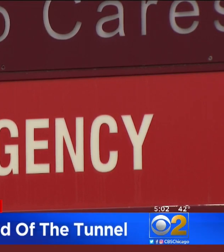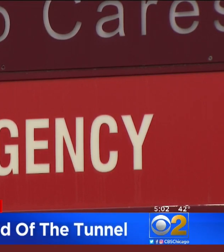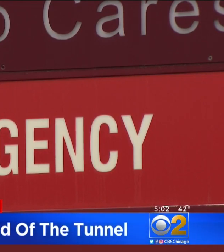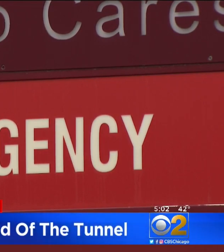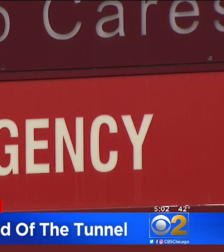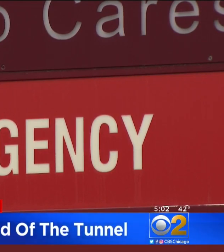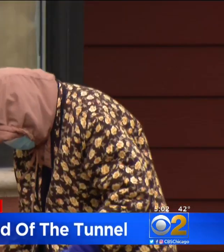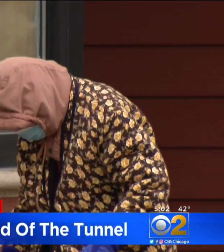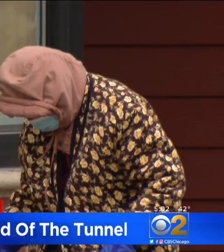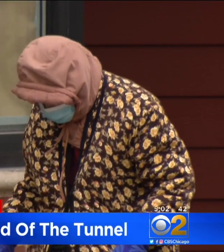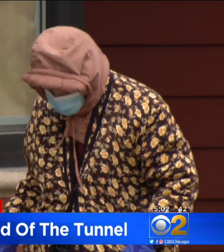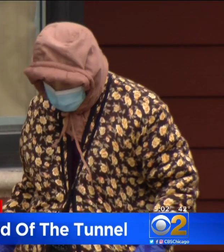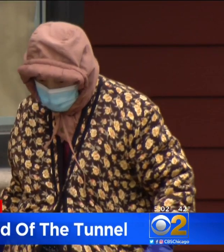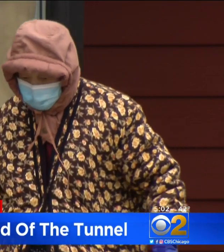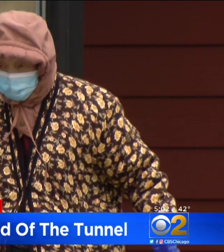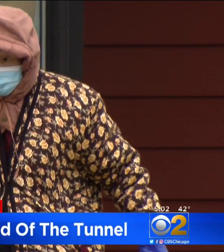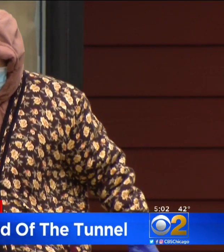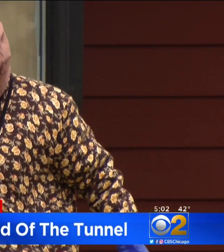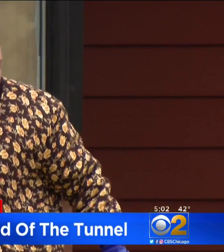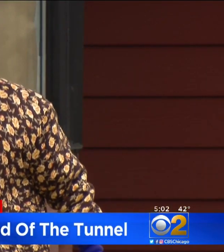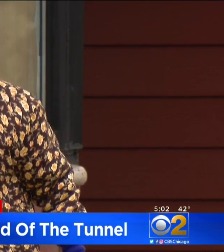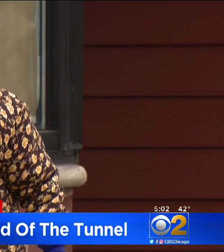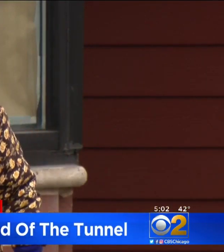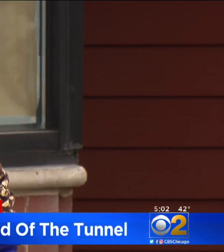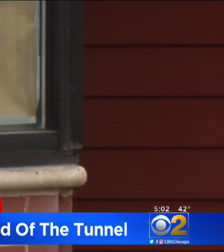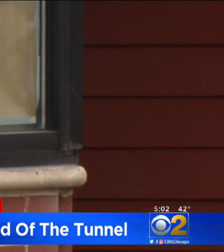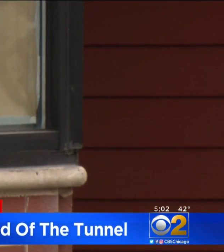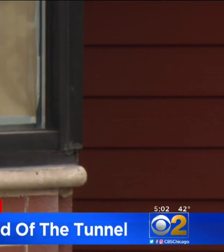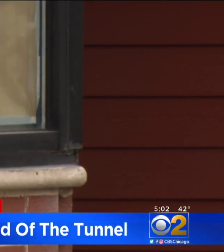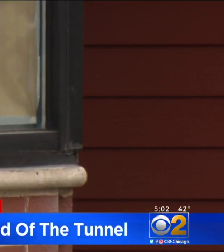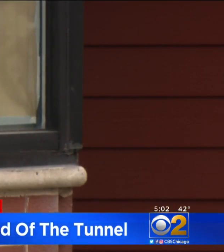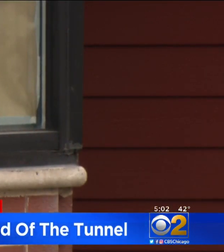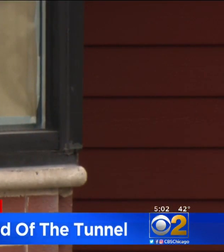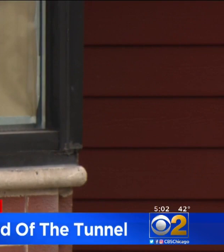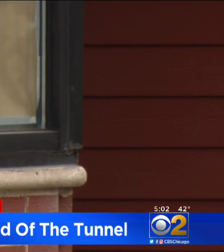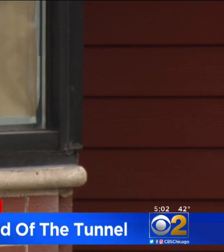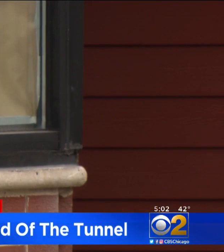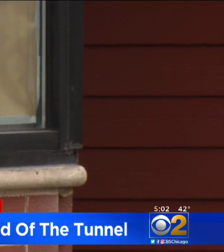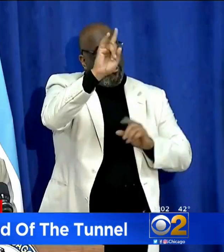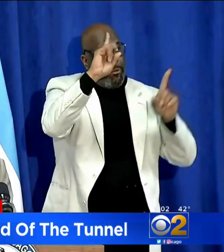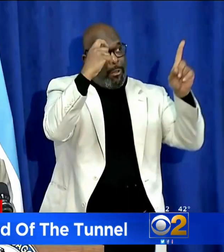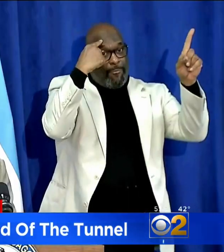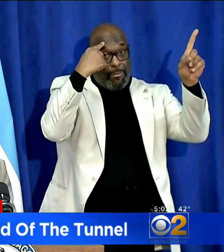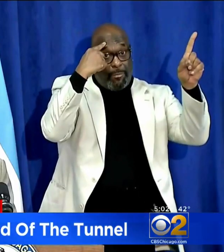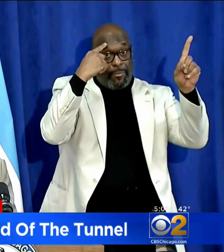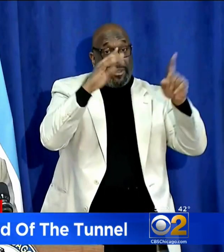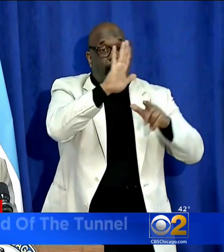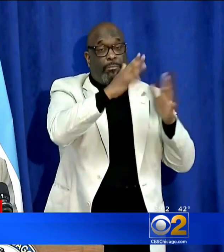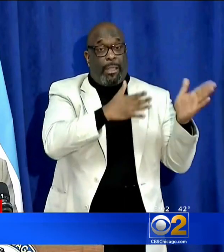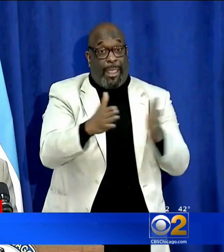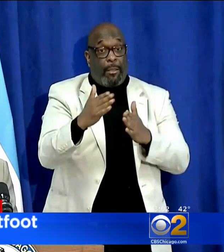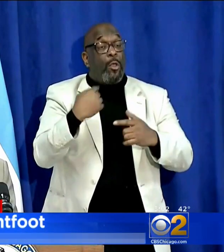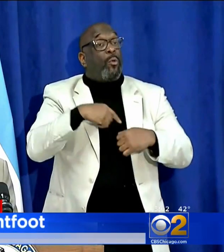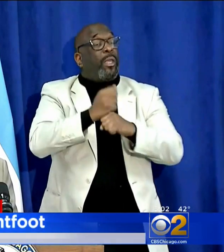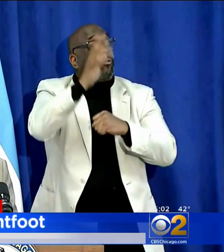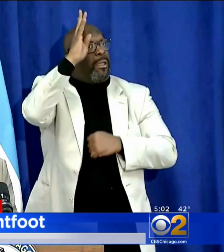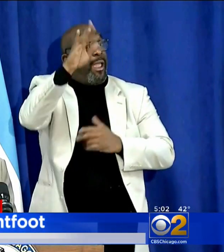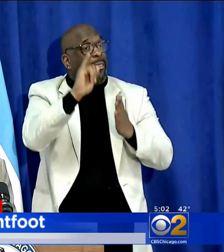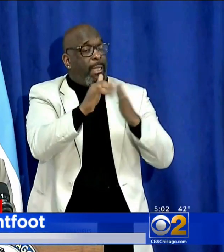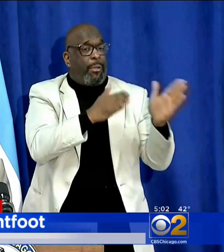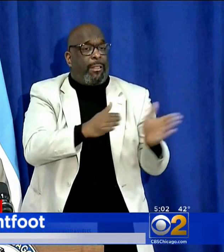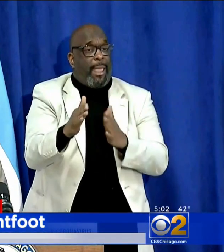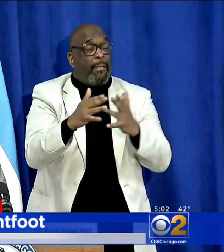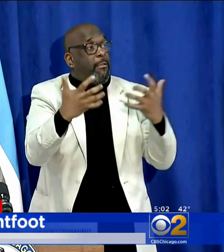CAN HANDLE A SURGE, PHASE THREE COULD BEGIN IN A FEW WEEKS. THIS FRAMEWORK WAS CREATED TO ENHANCE